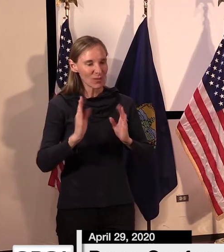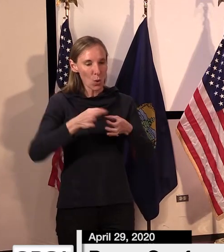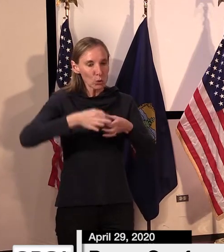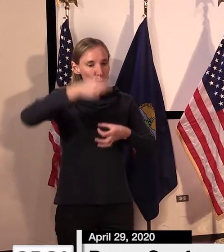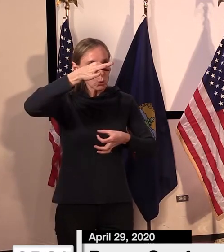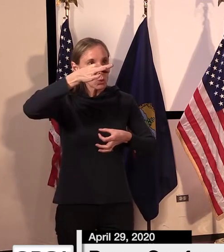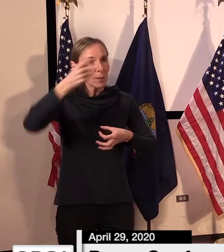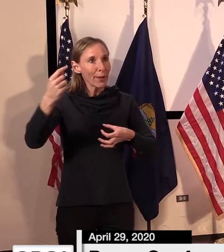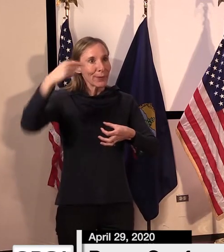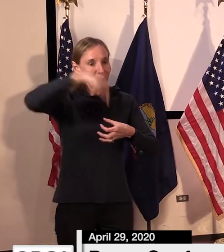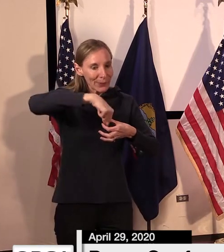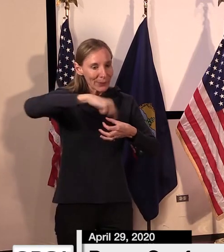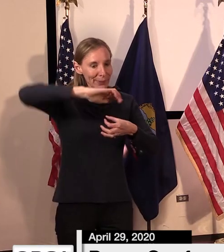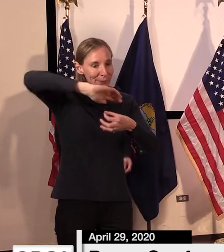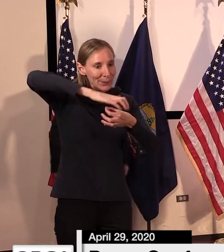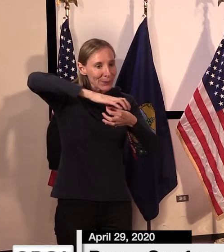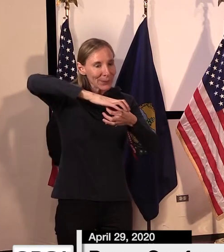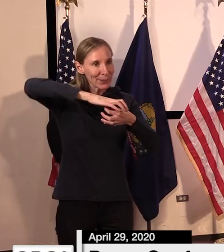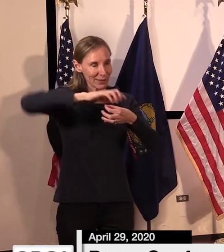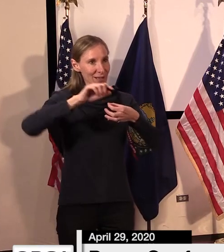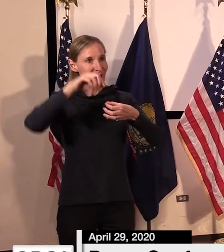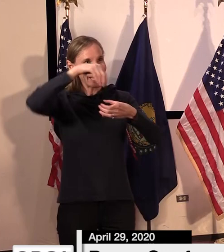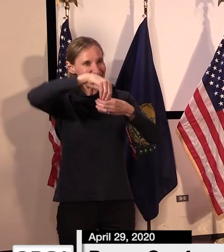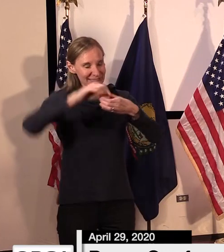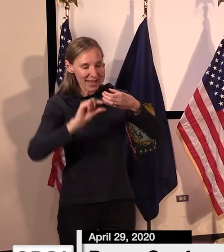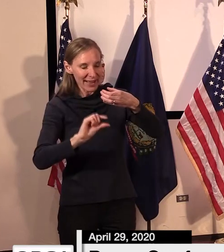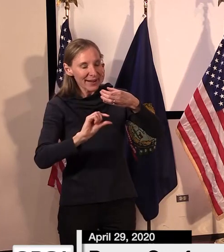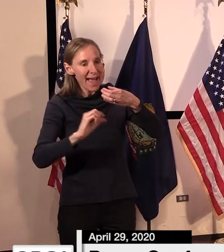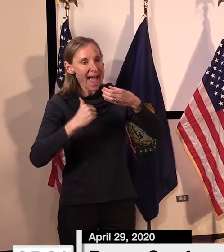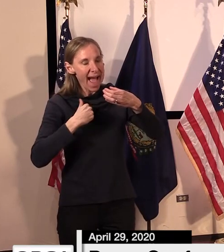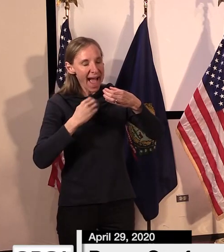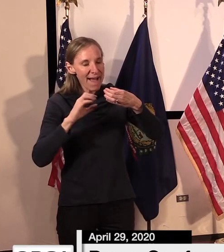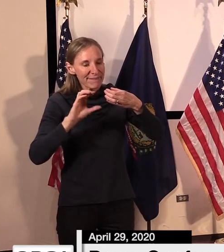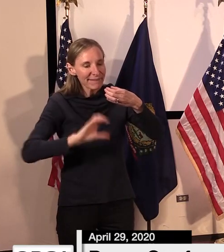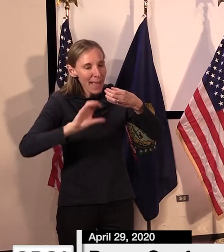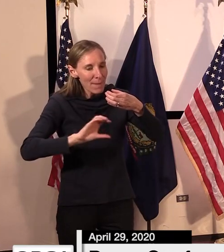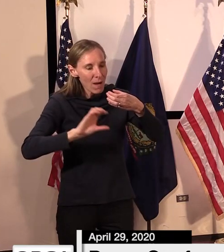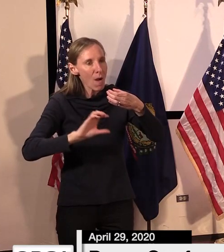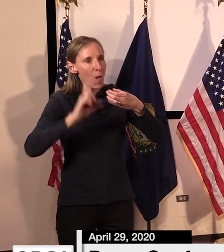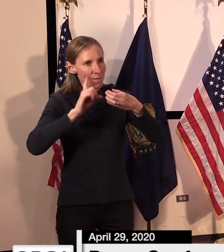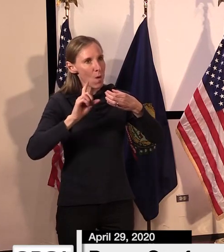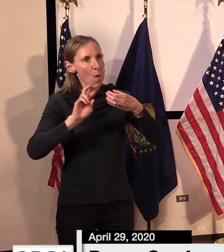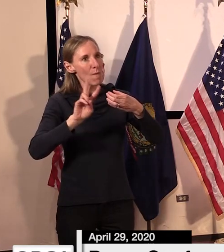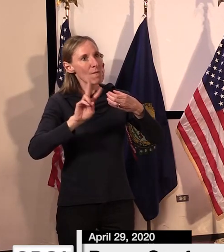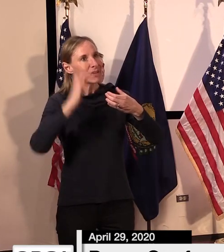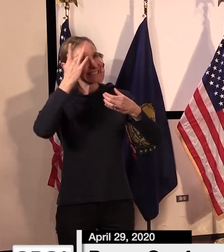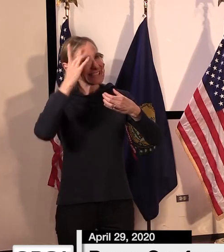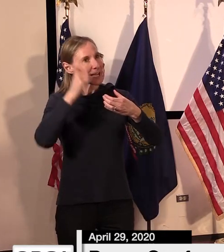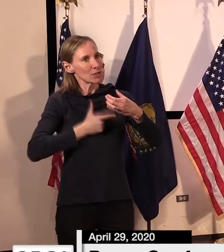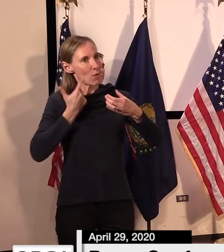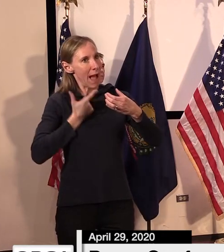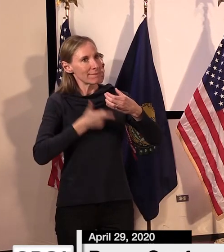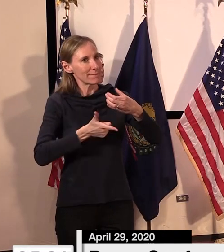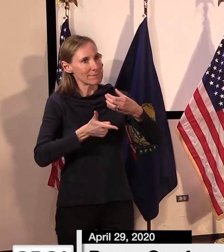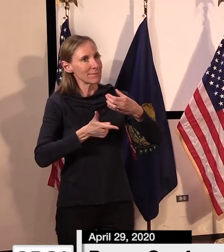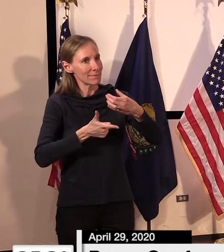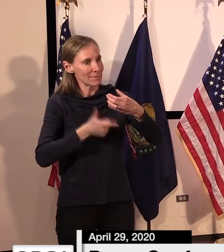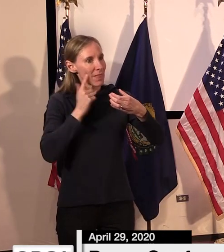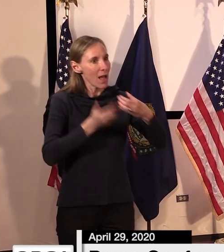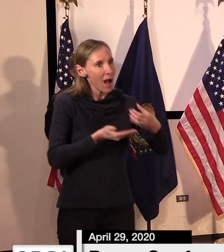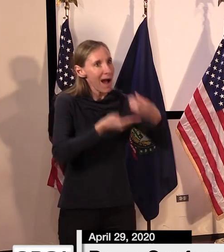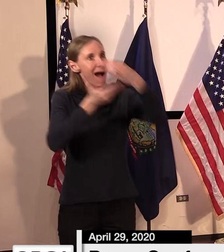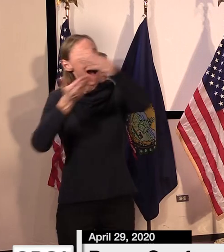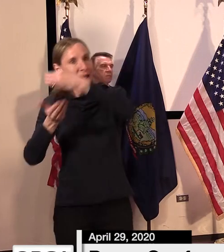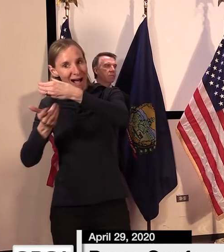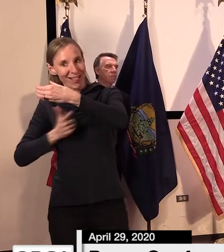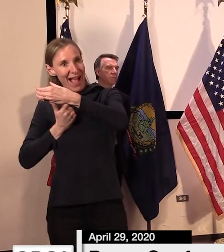has some kind of media that the virus can live in so that when you eventually do your laboratory test,